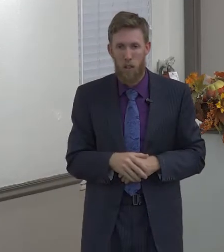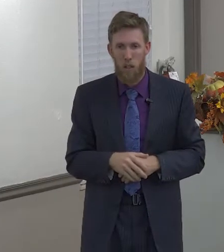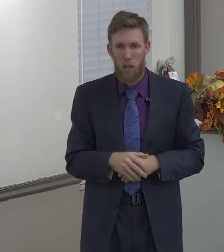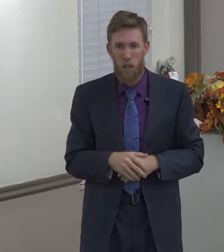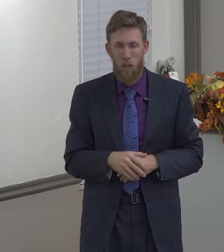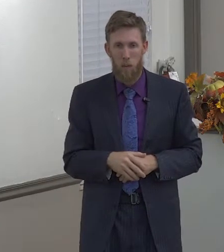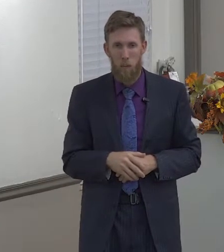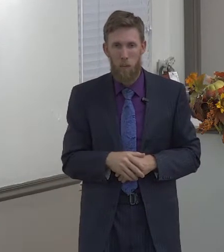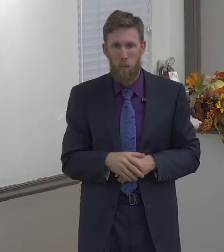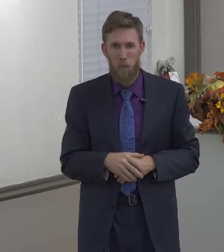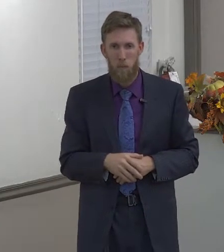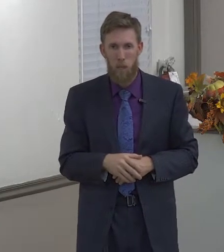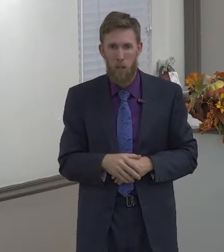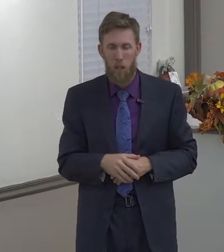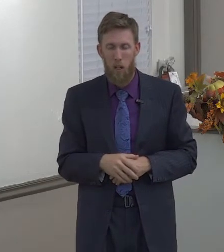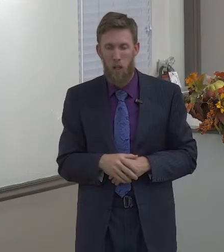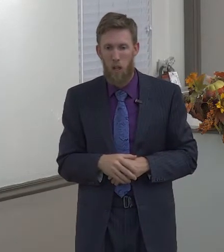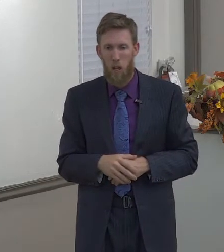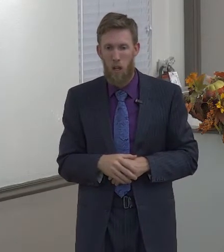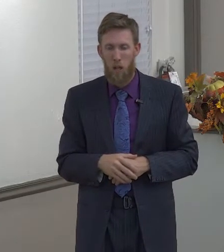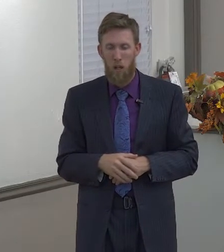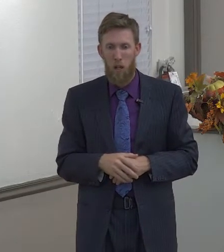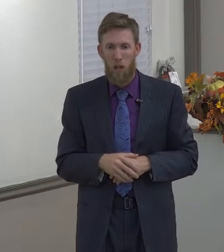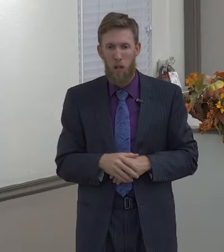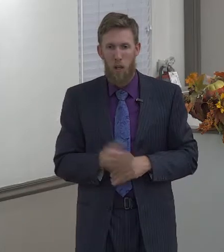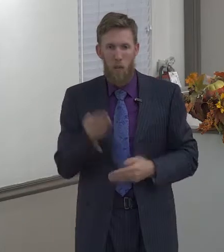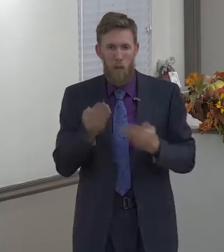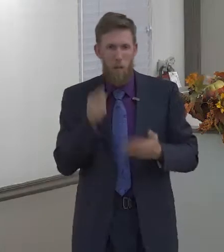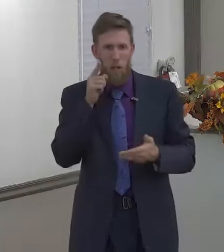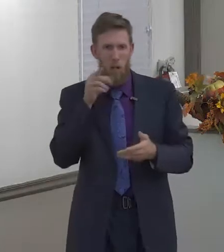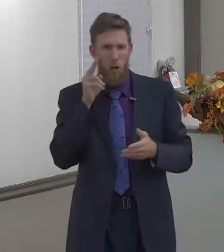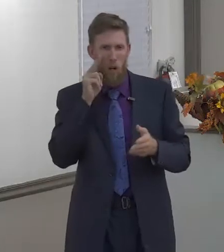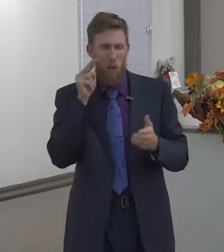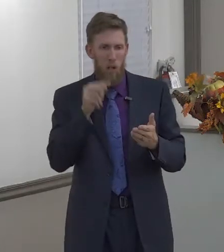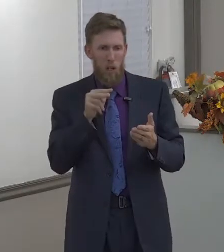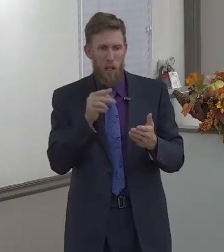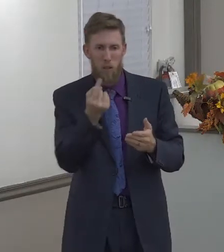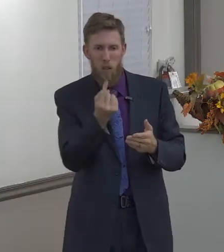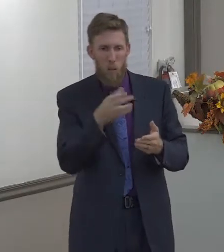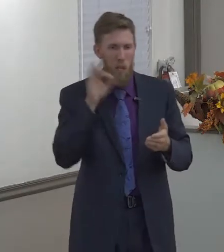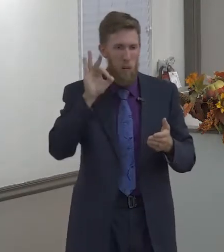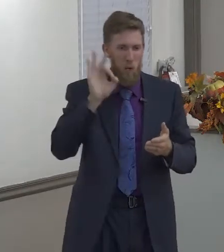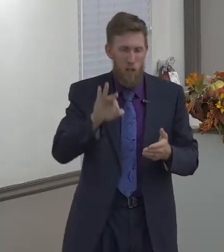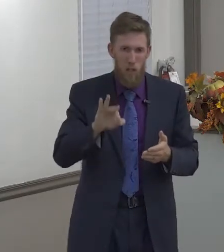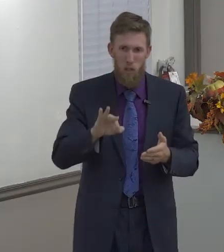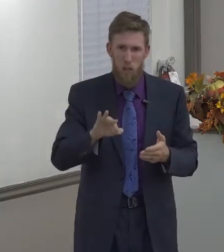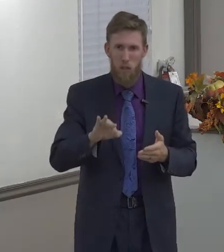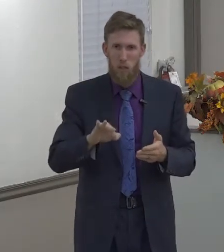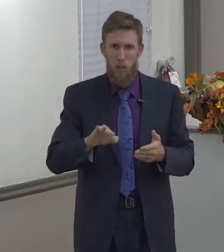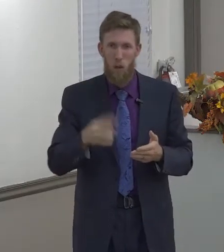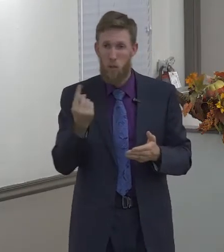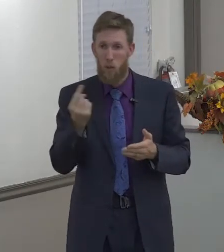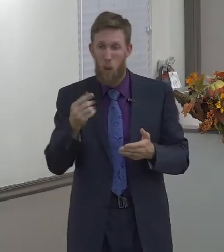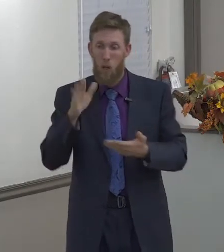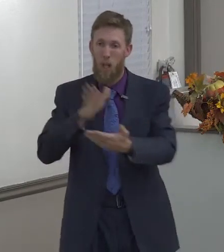more important than the ones that are changing diapers in the nursery. They're no more important than the ones that are cleaning the toilets.